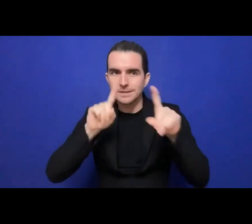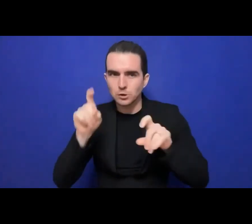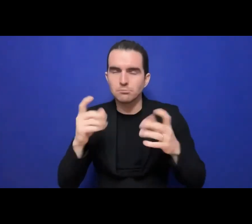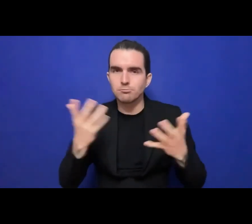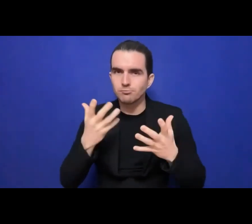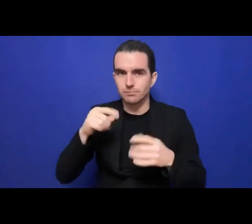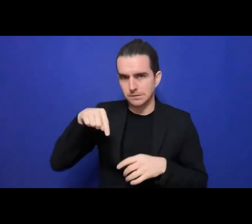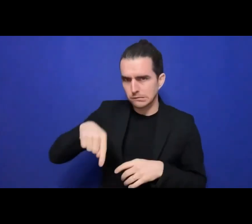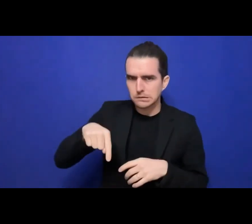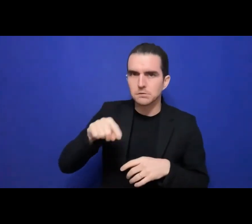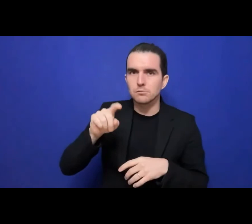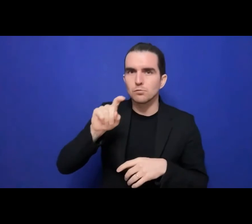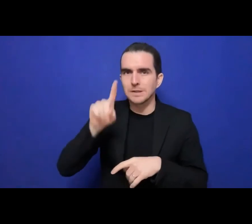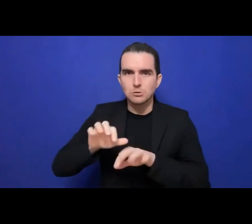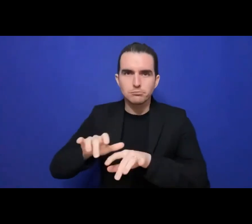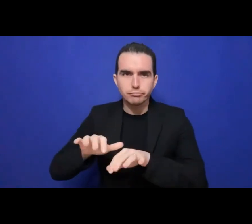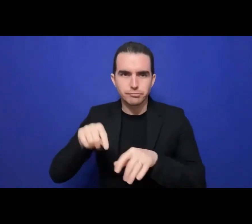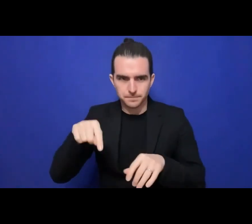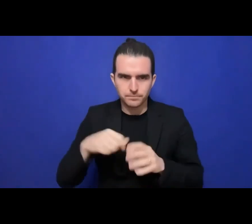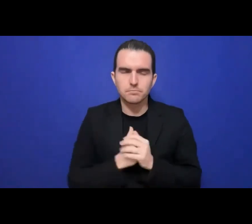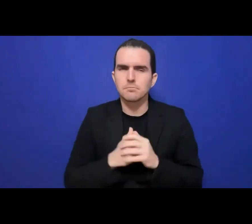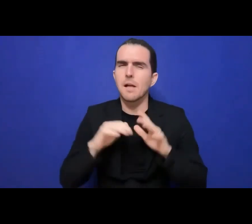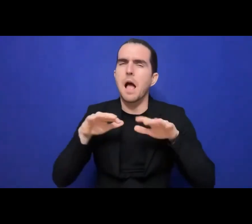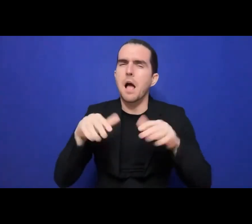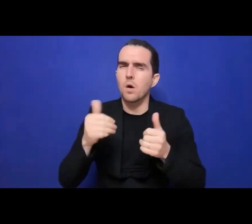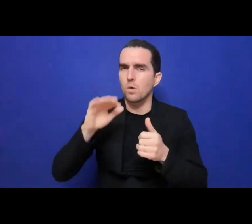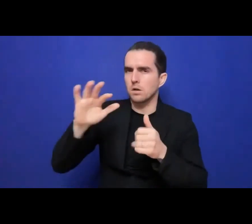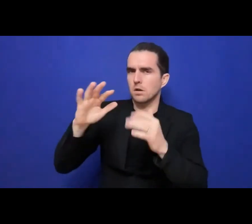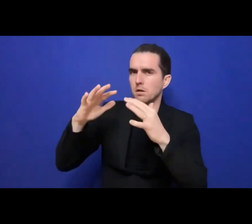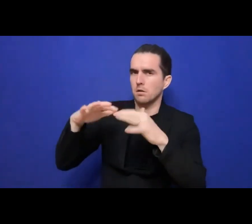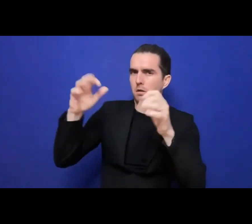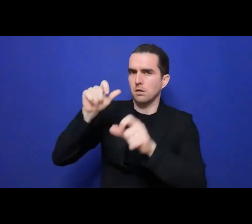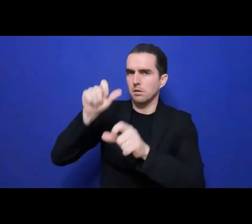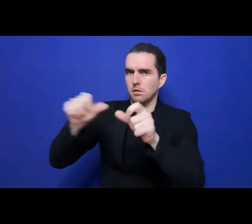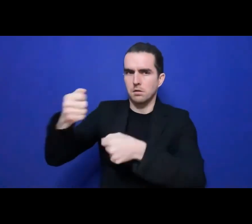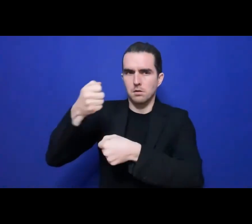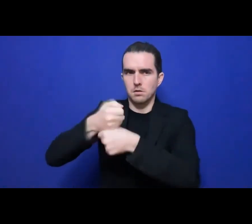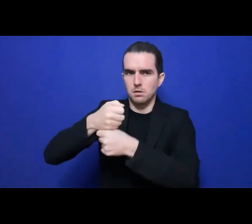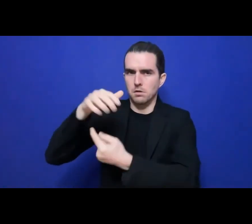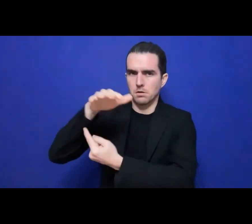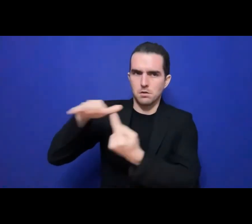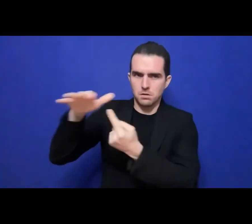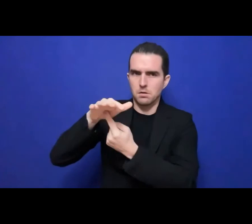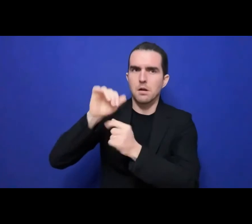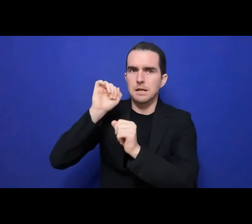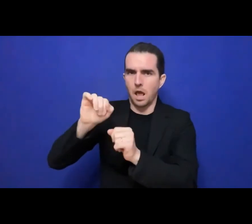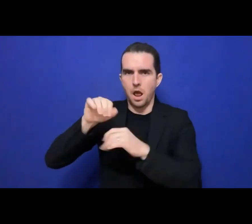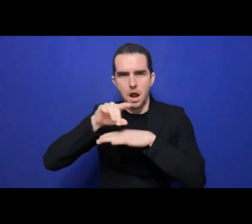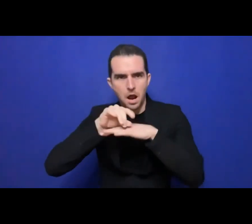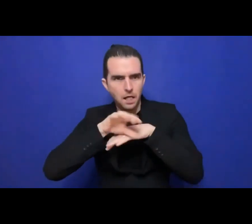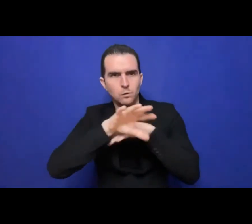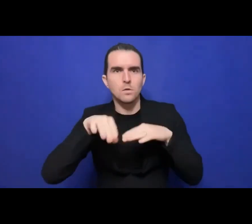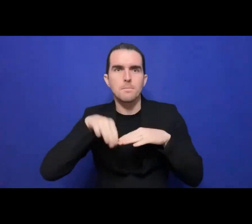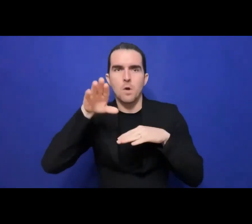toward funding of UHC, especially in Sub-Saharan Africa? So this issue of